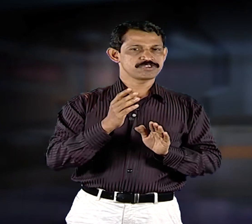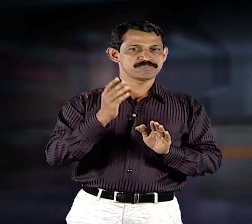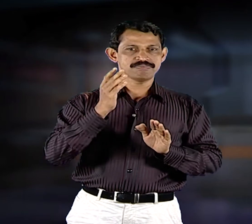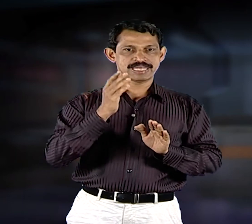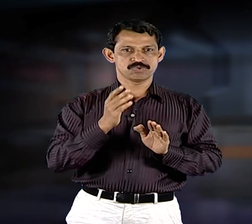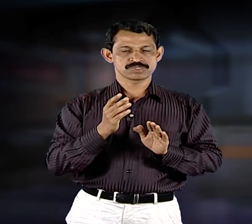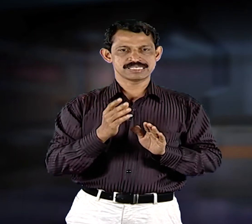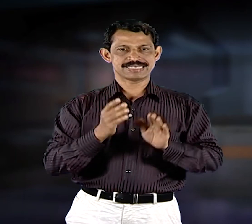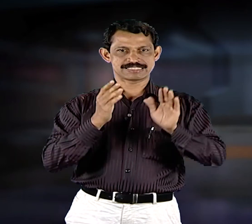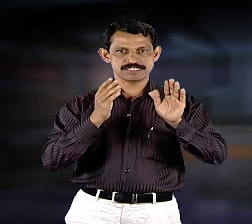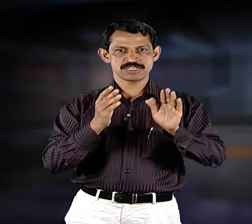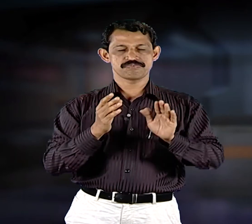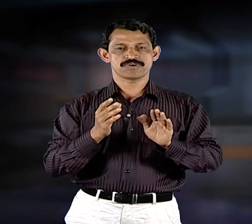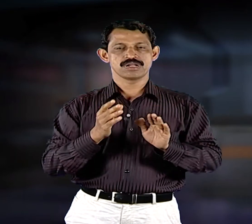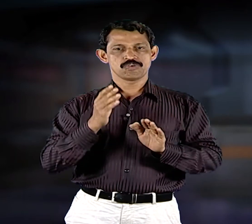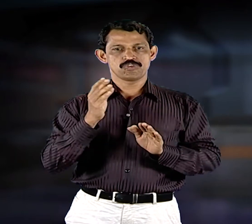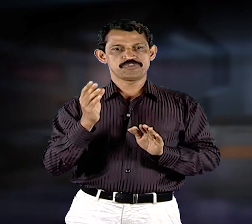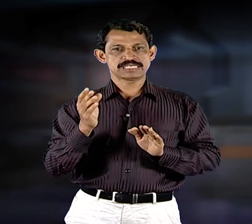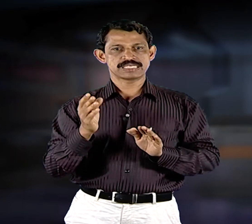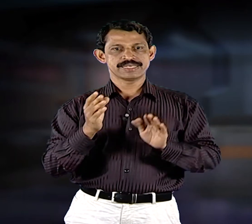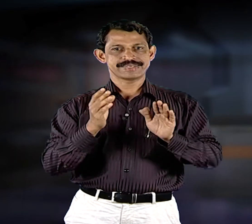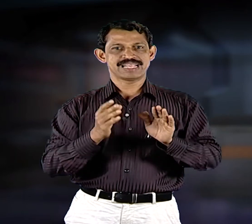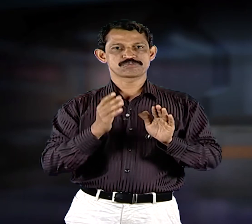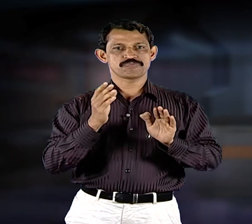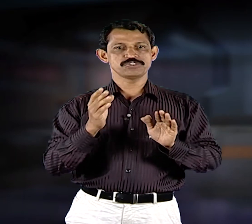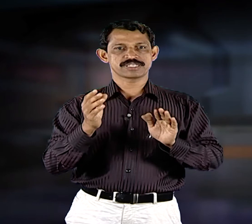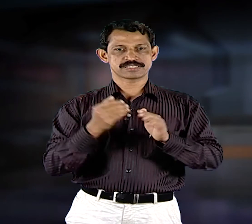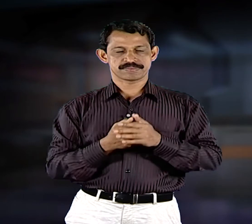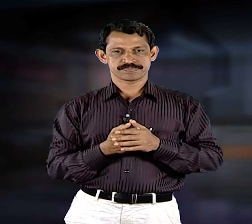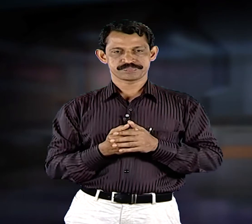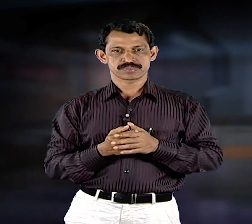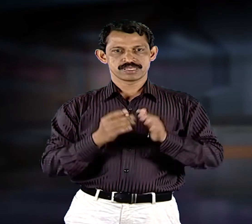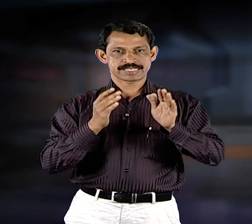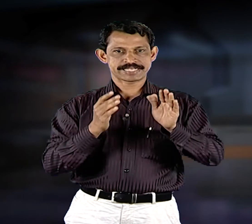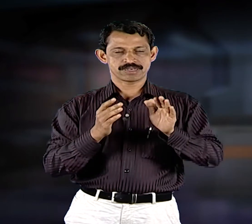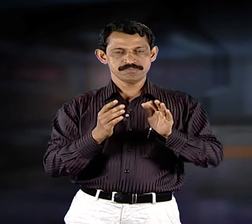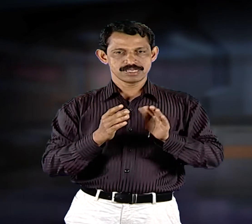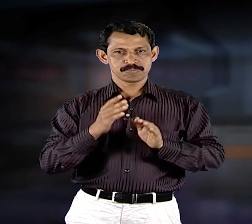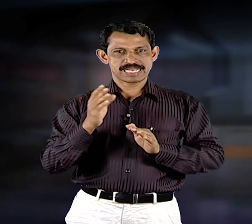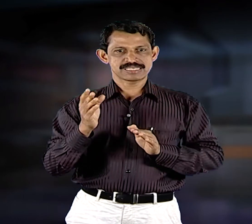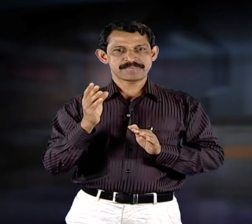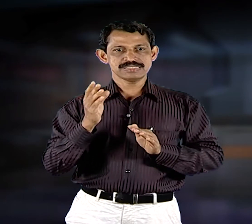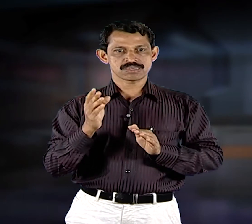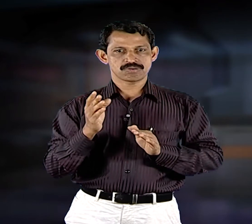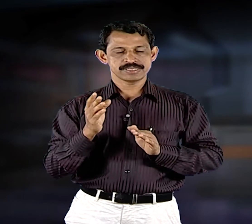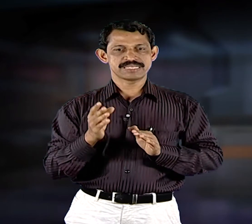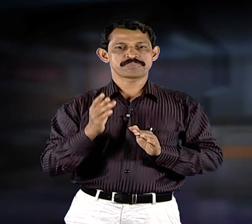human values is essential for fulfilling the aims of education. Curriculum plays a major role in